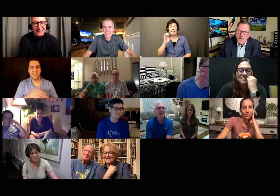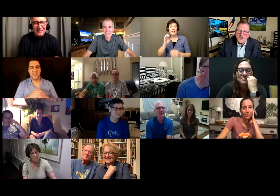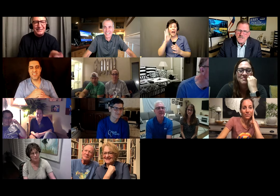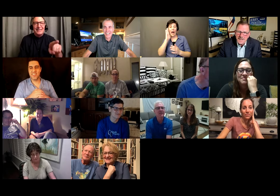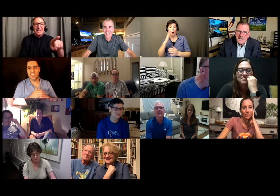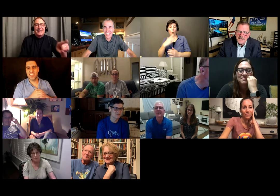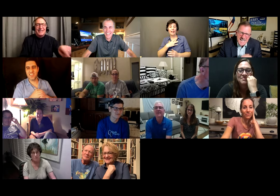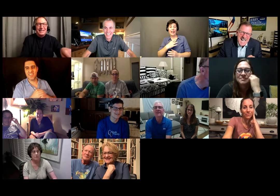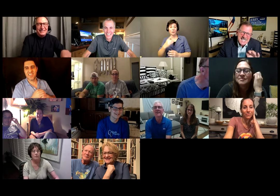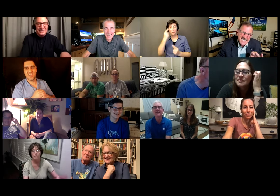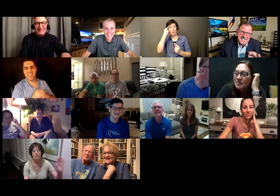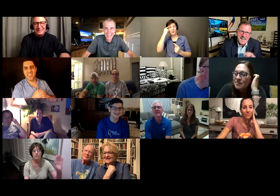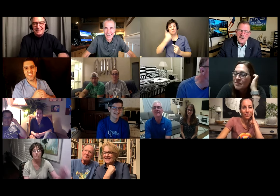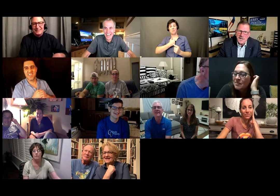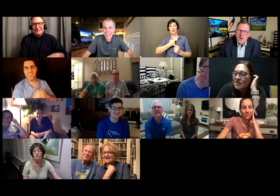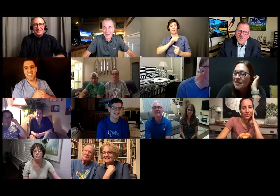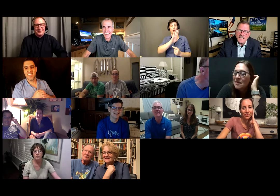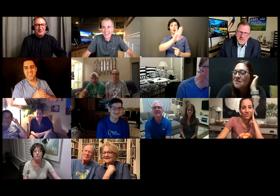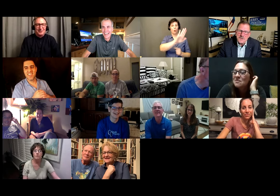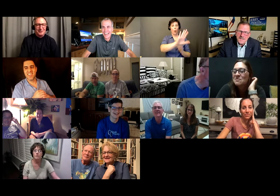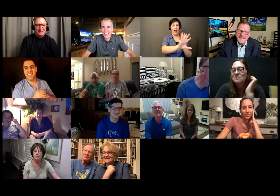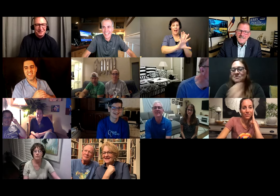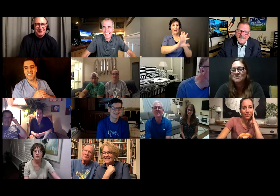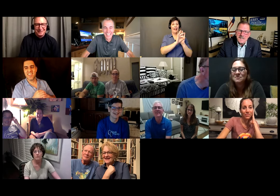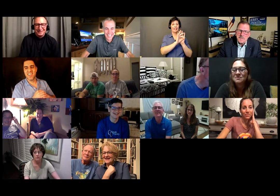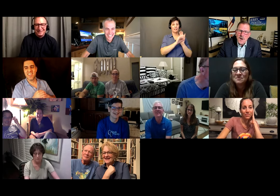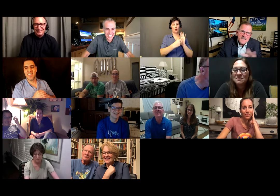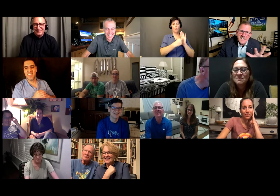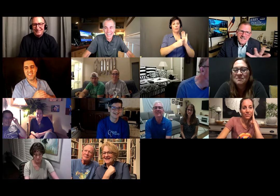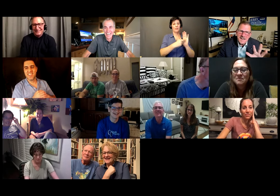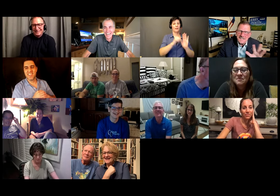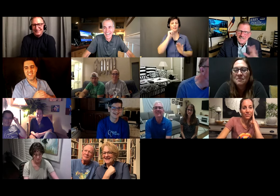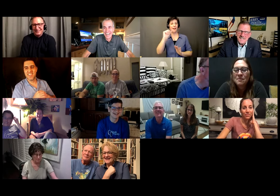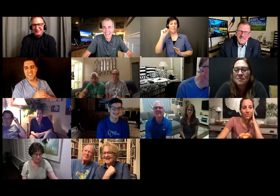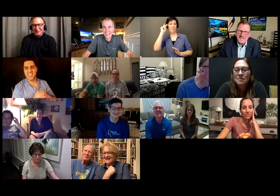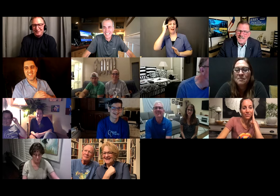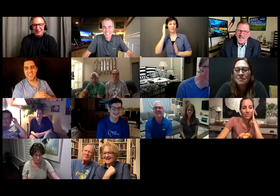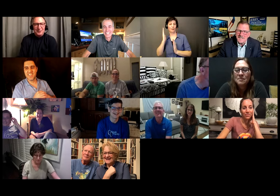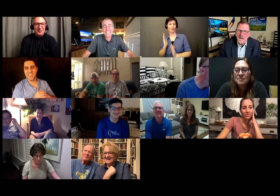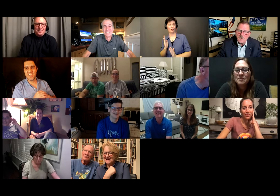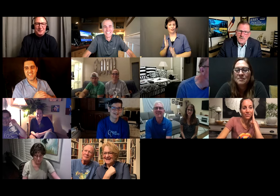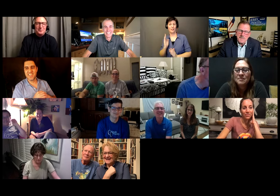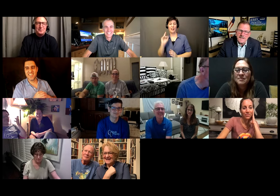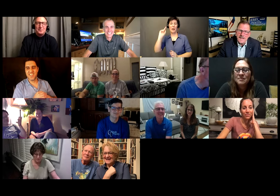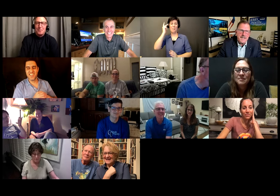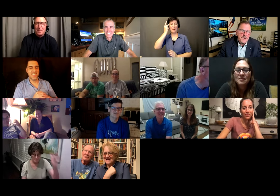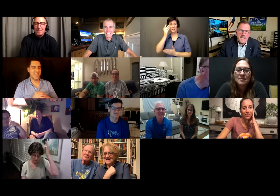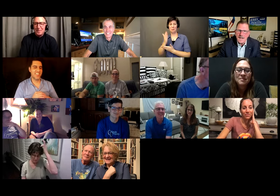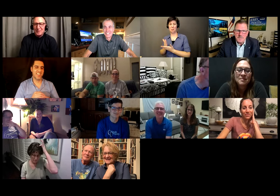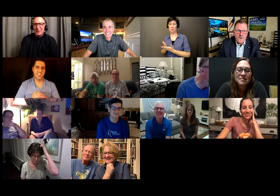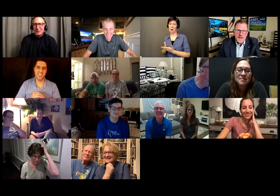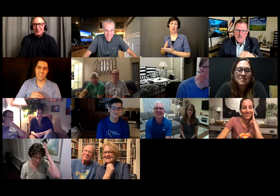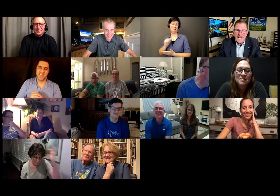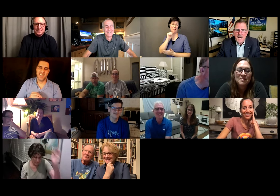elected representative and not necessarily a politician. The politics side of this gig is not really my thing. And you can